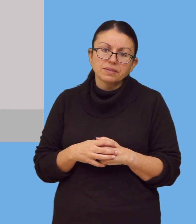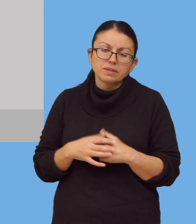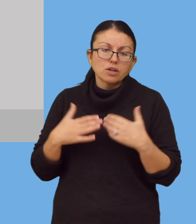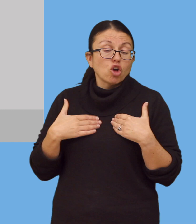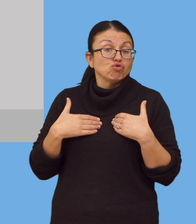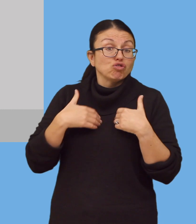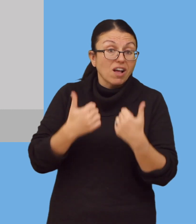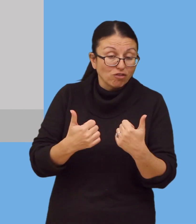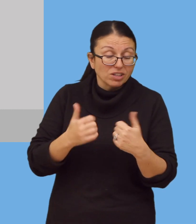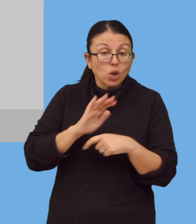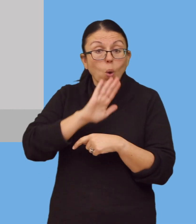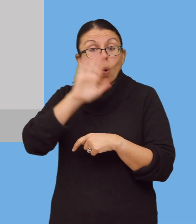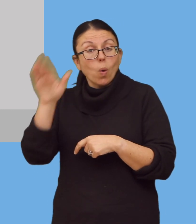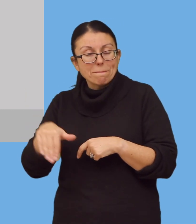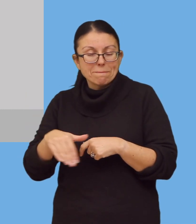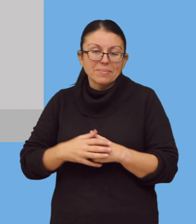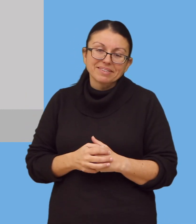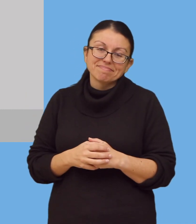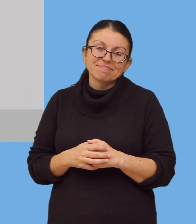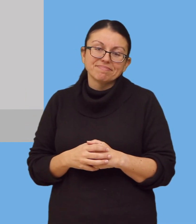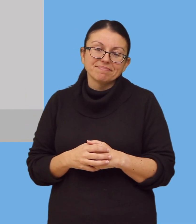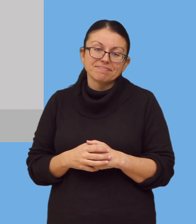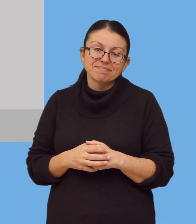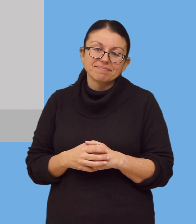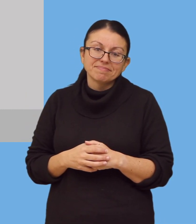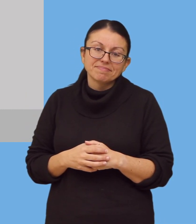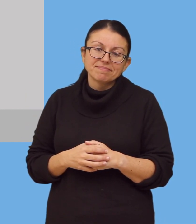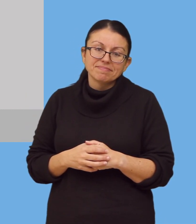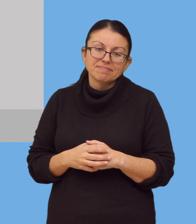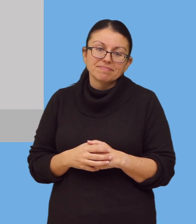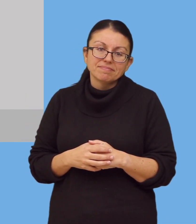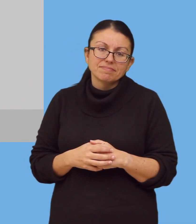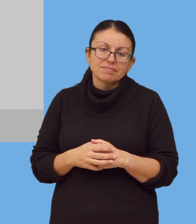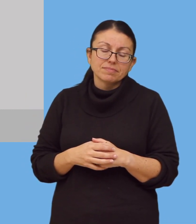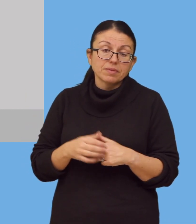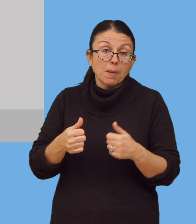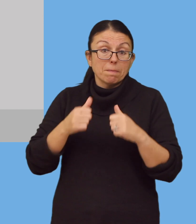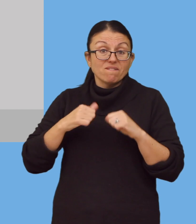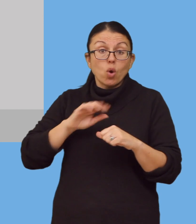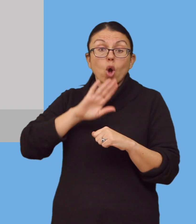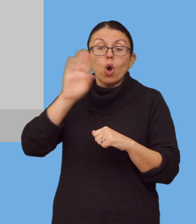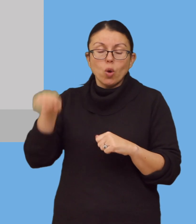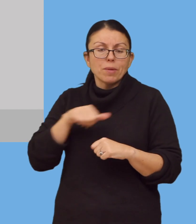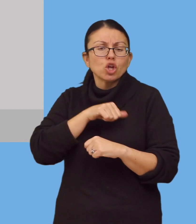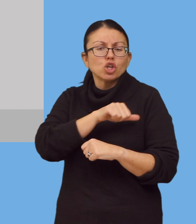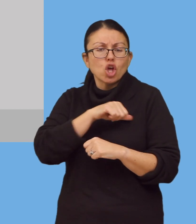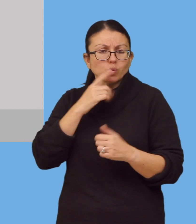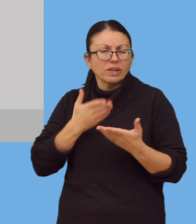removing. This will also include any do's and don'ts, anything to look out for, and a number to call if you're